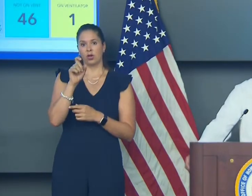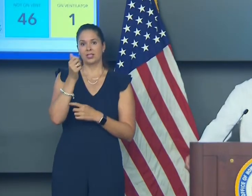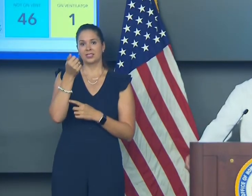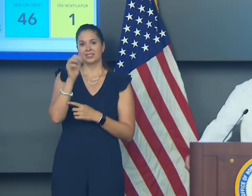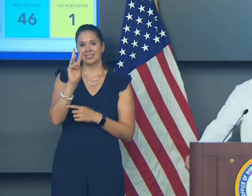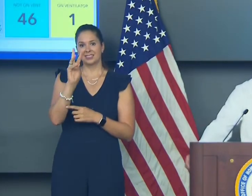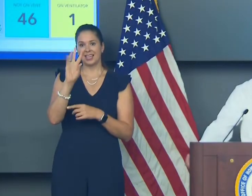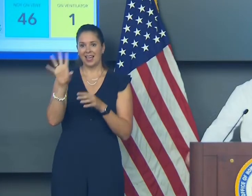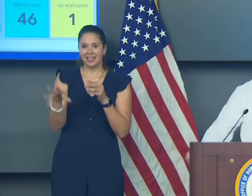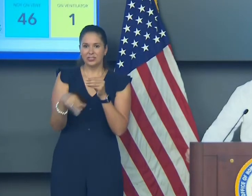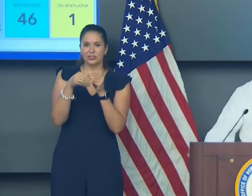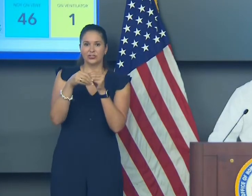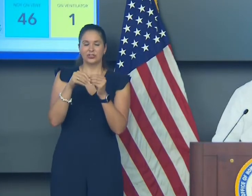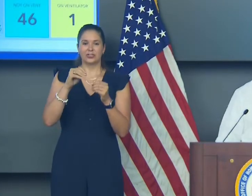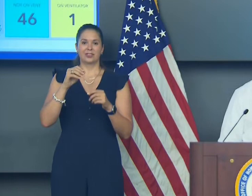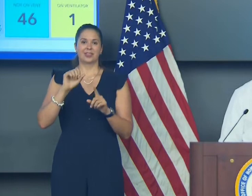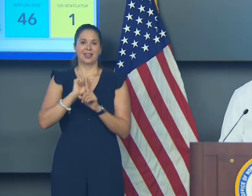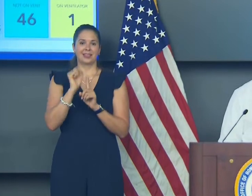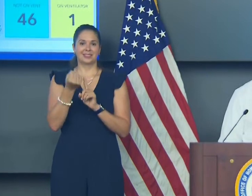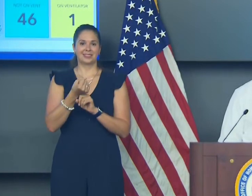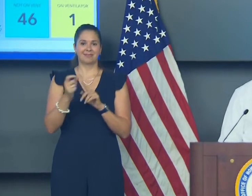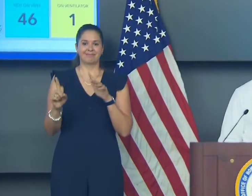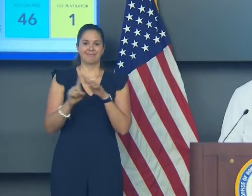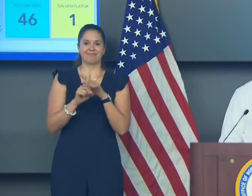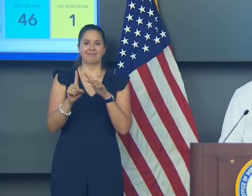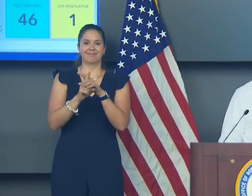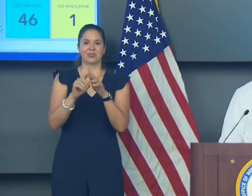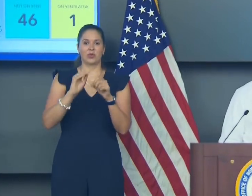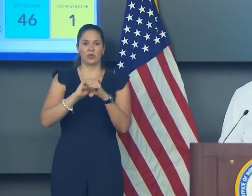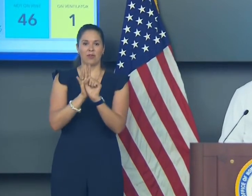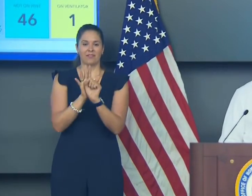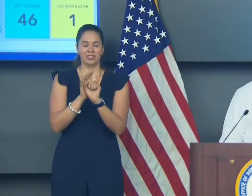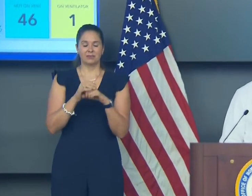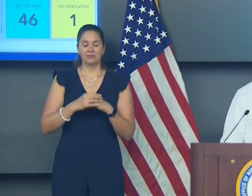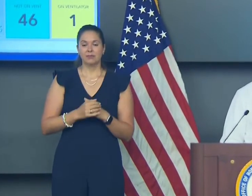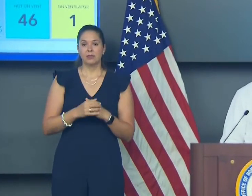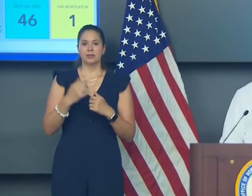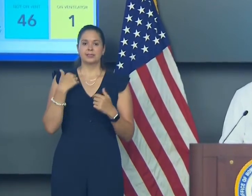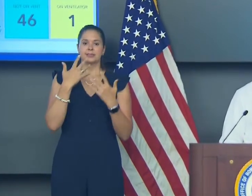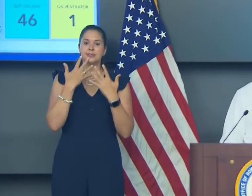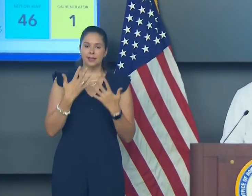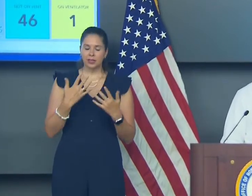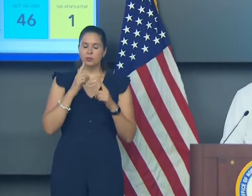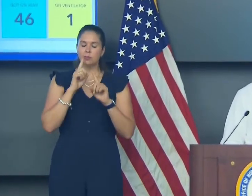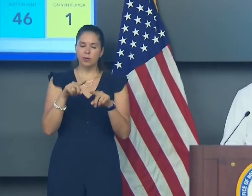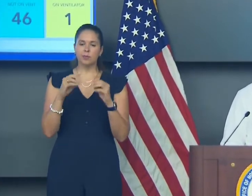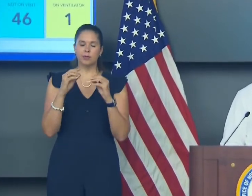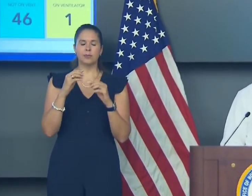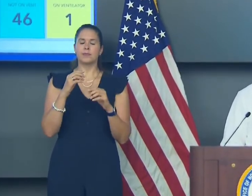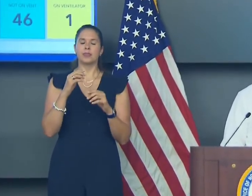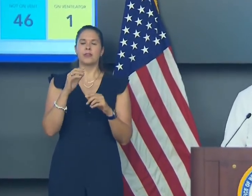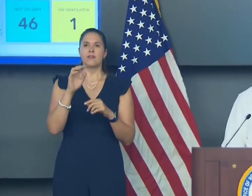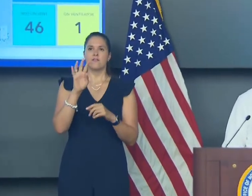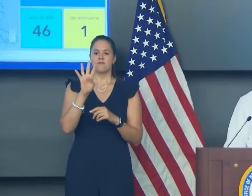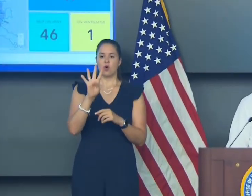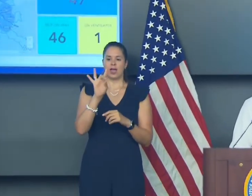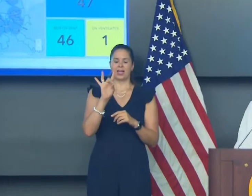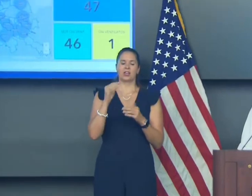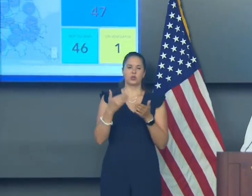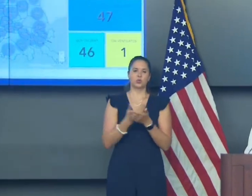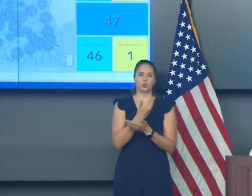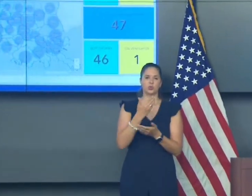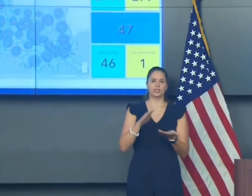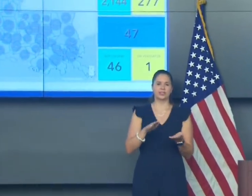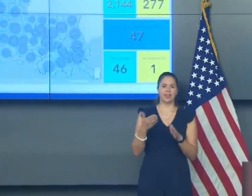6,116 additional cases of COVID-19. We are also very sadly reporting 48 new